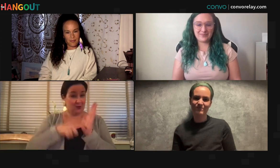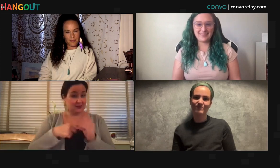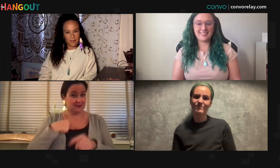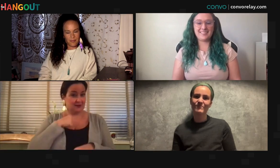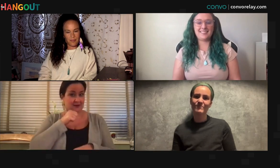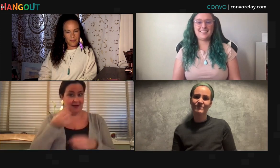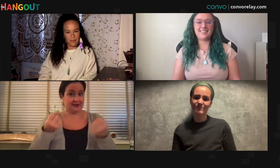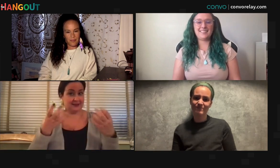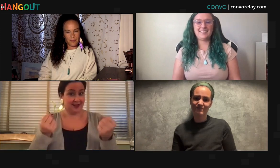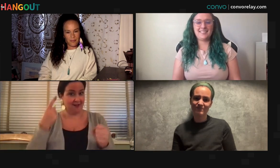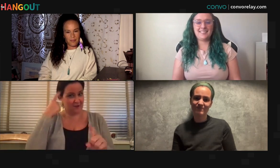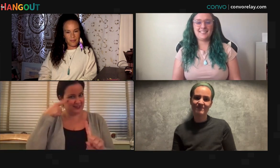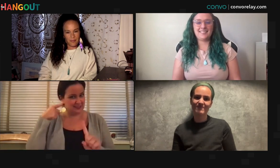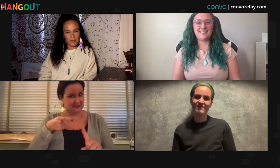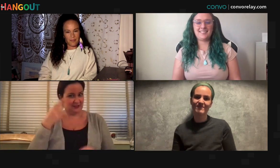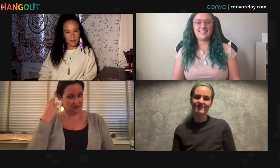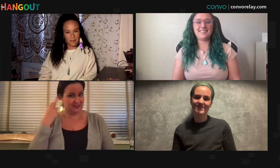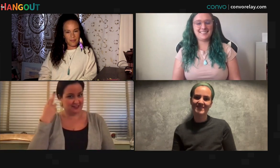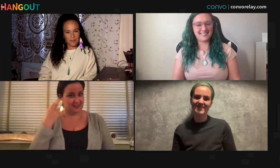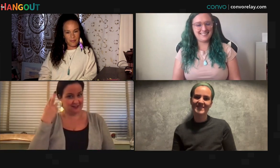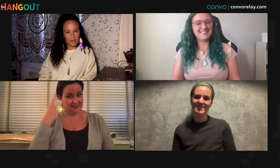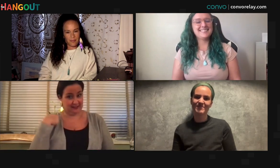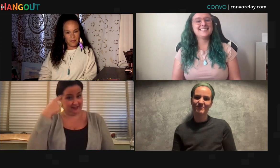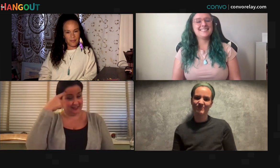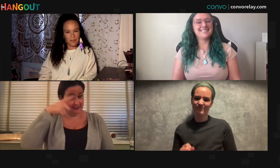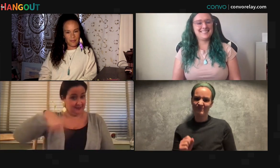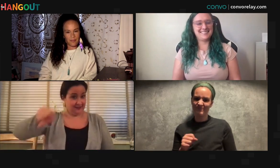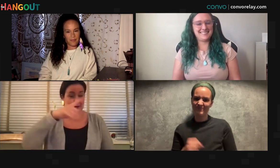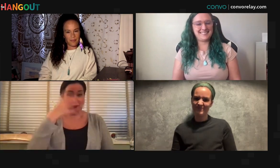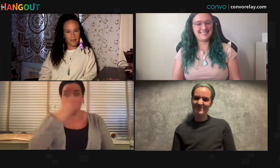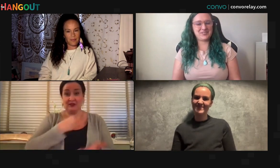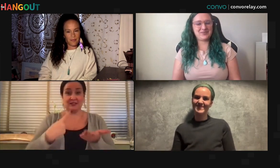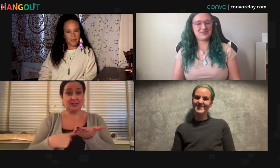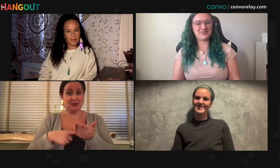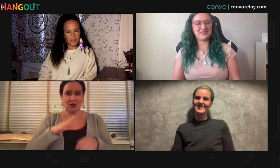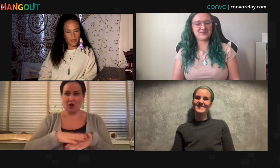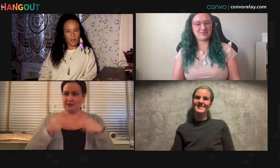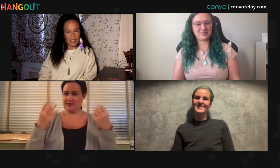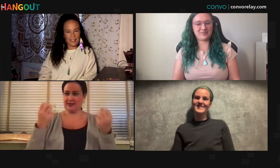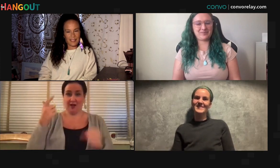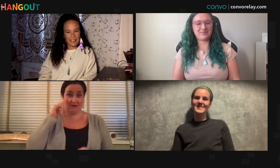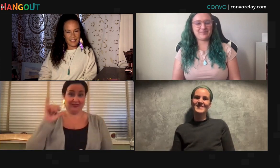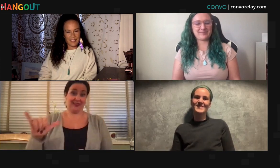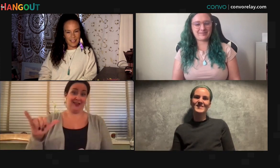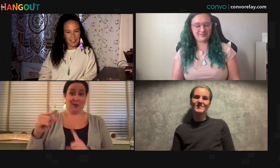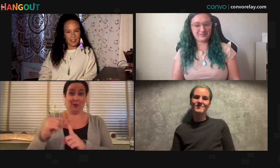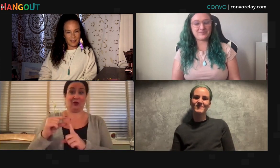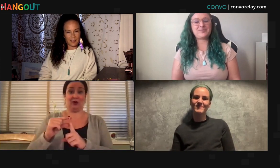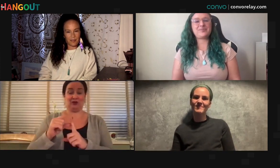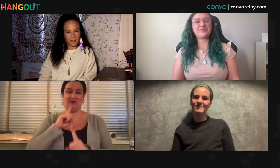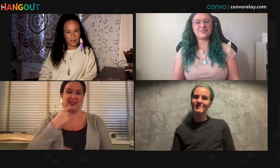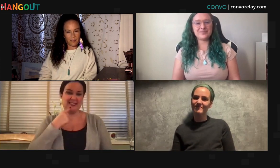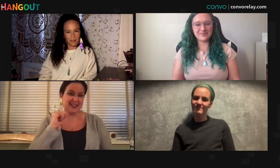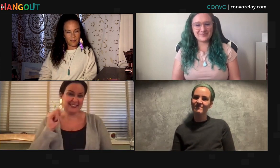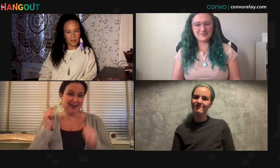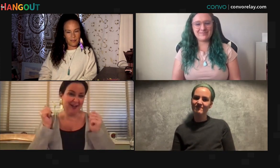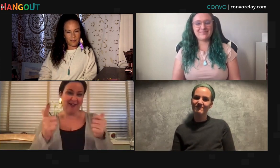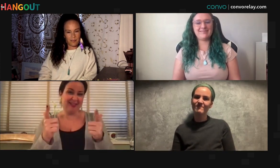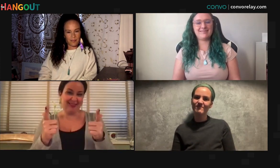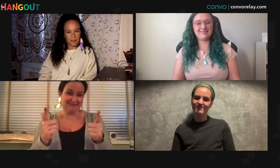about what is manifestation. Now, you notice that I didn't sign it. I finger spelled manifestation. And I think that we had a wonderful